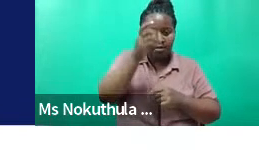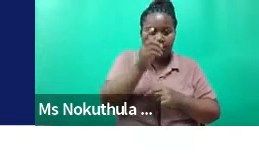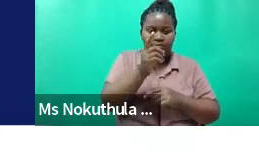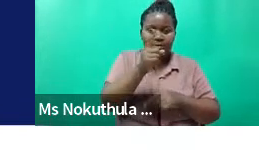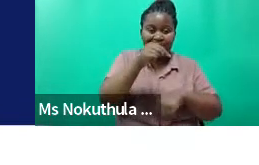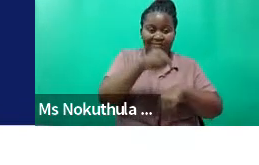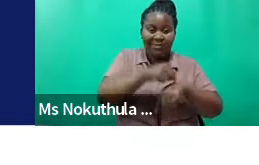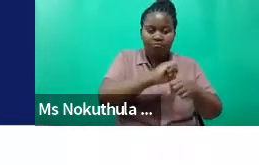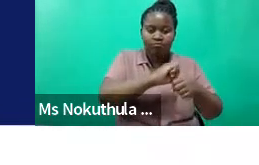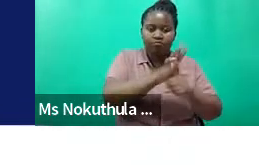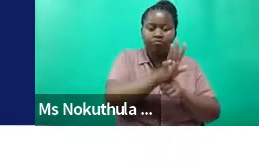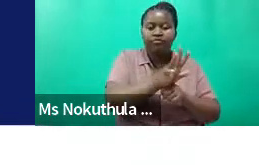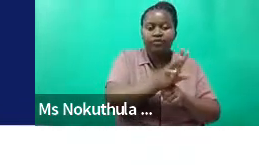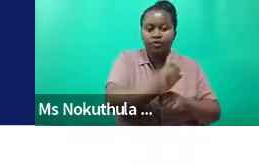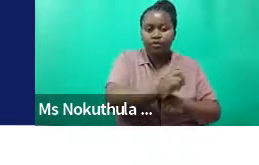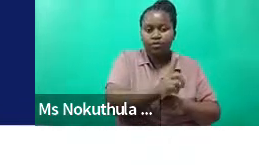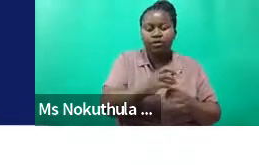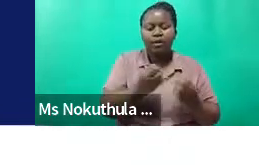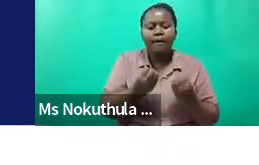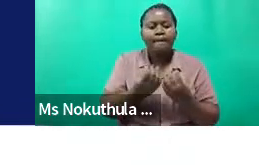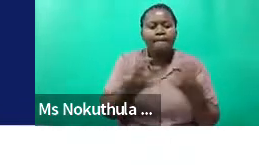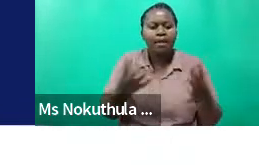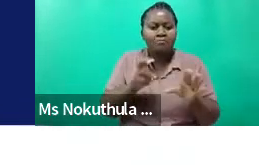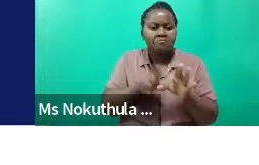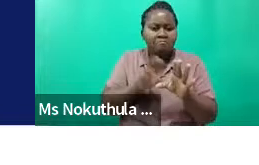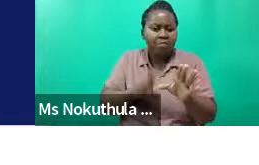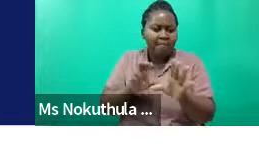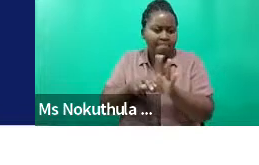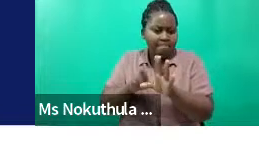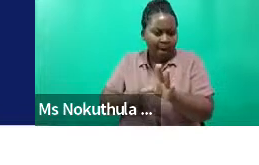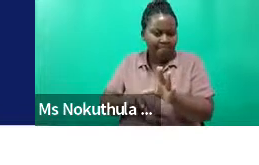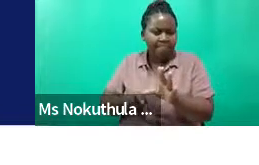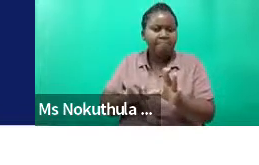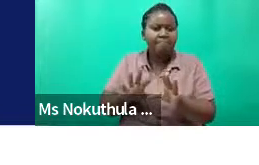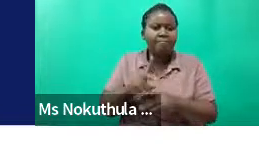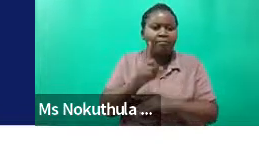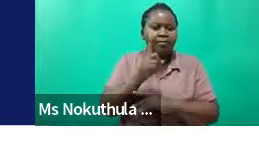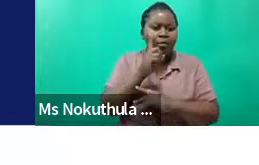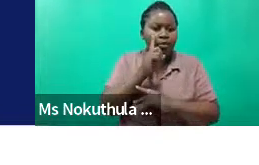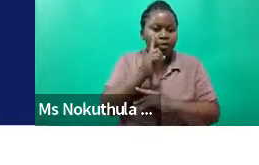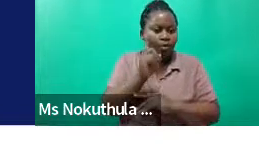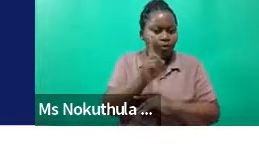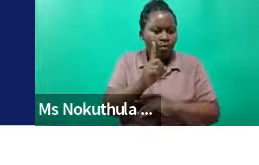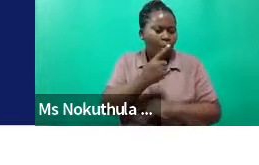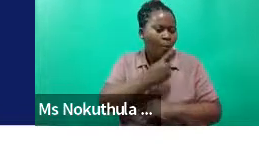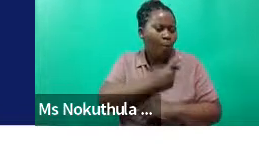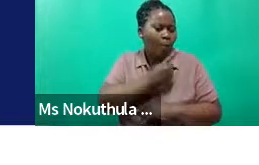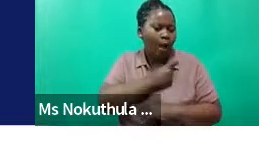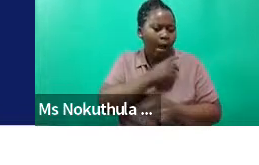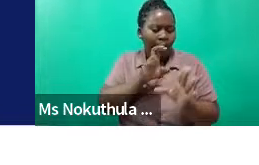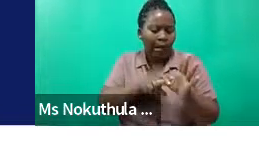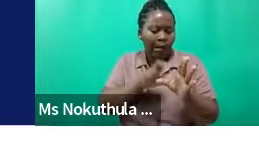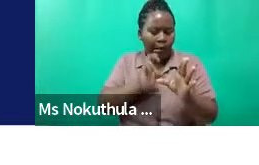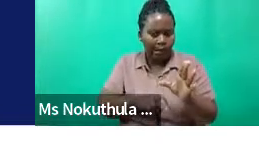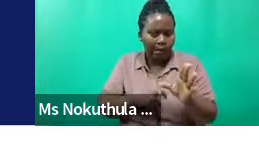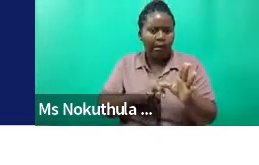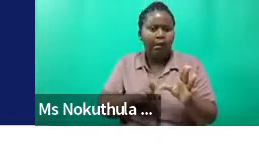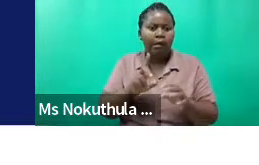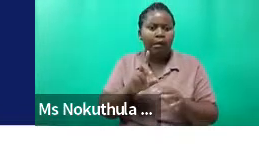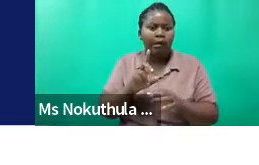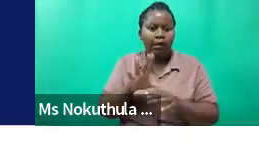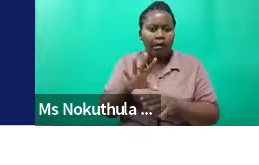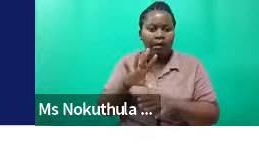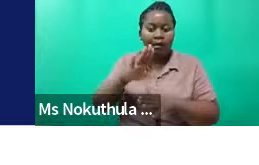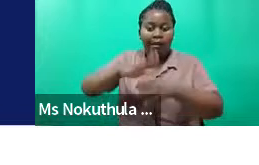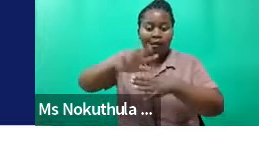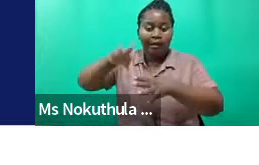period, and many would have dropped out. And so we're looking at the term, why drop out when we can rather accommodate your need by